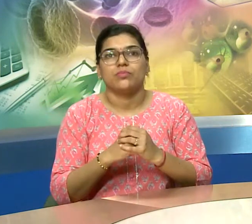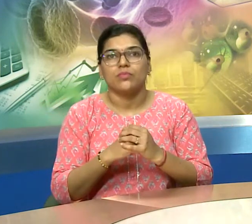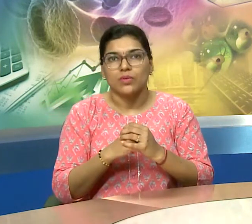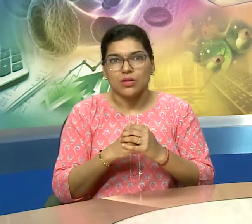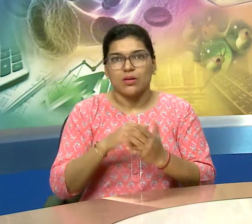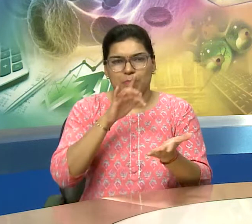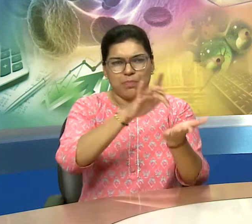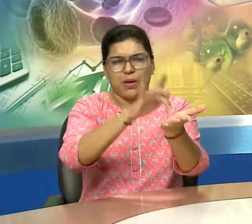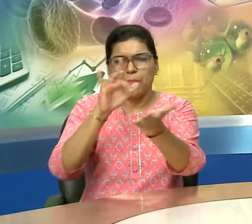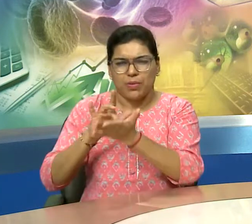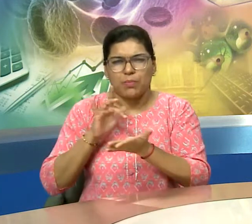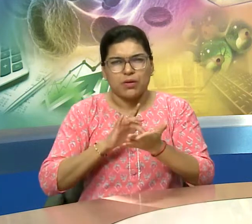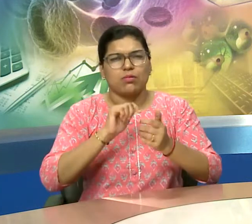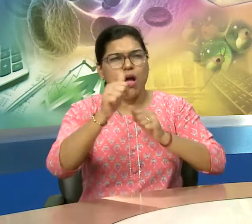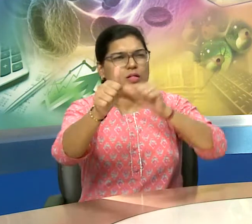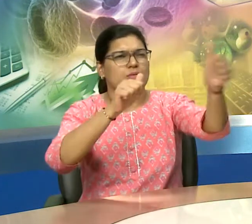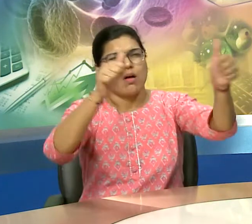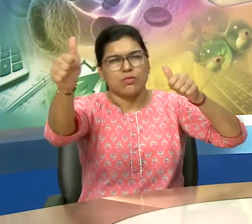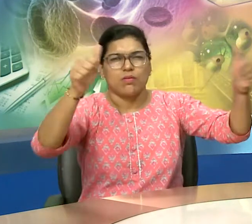Need for transport.